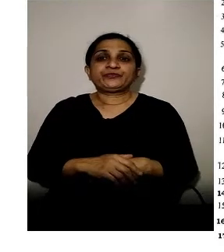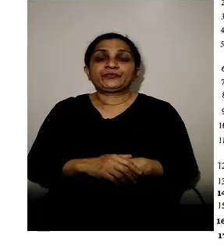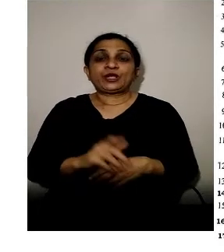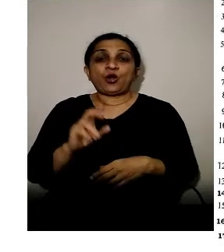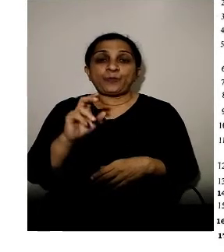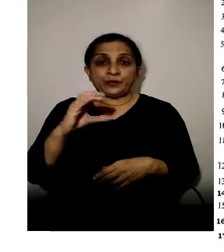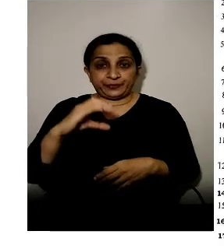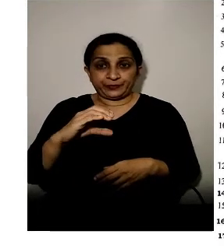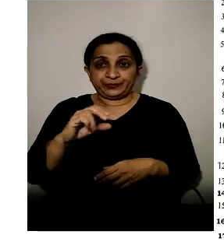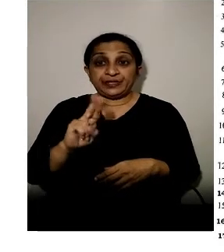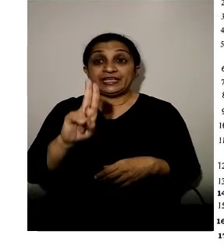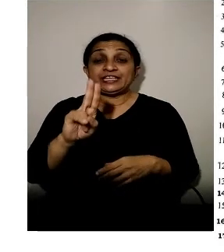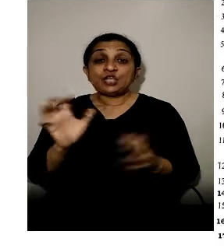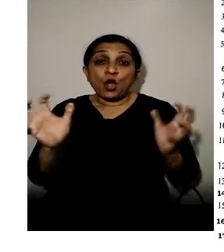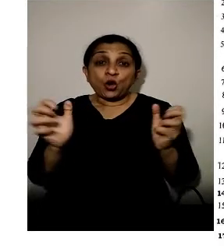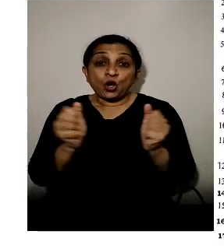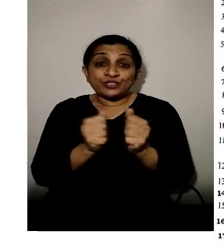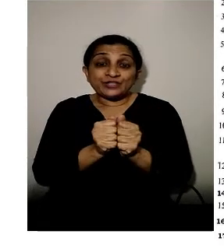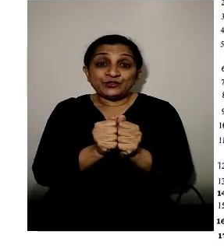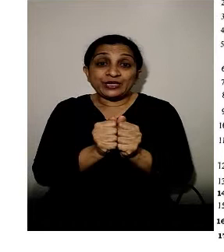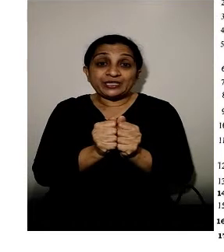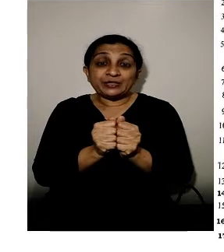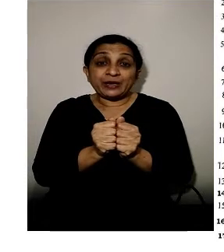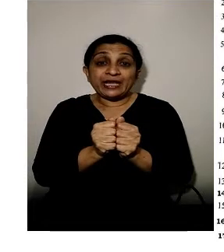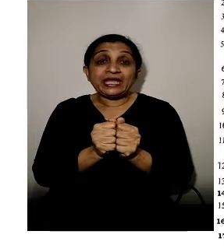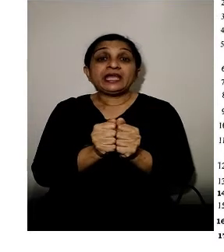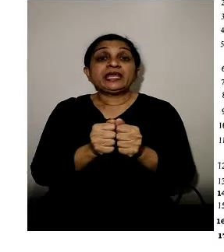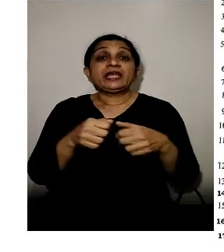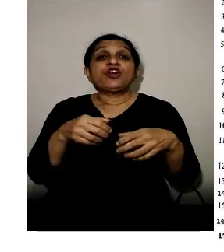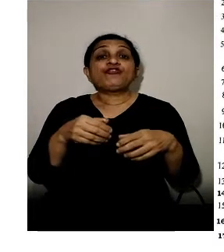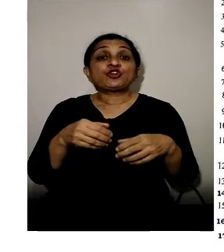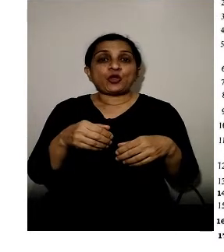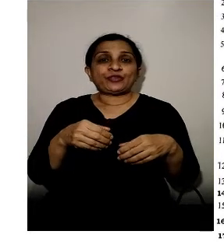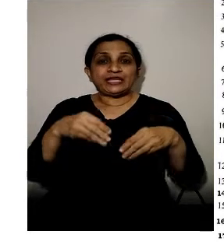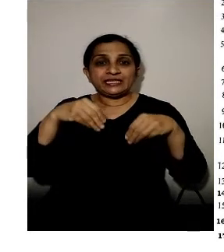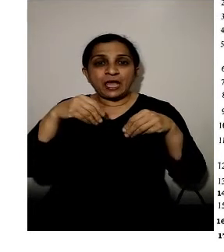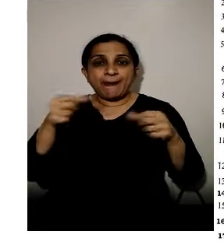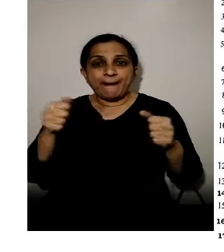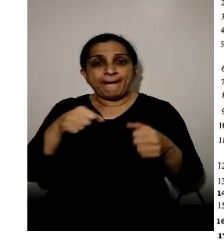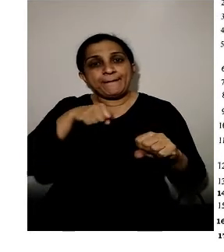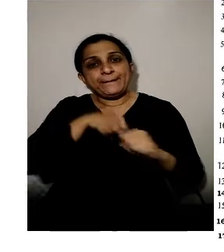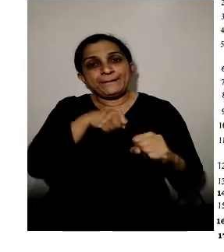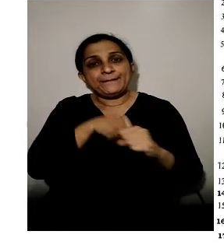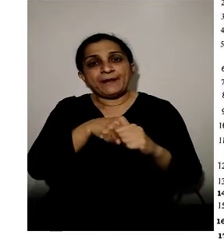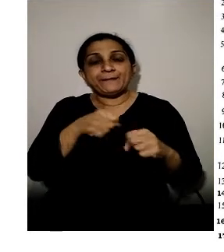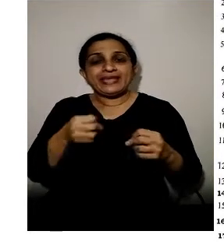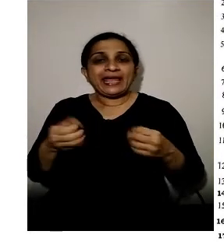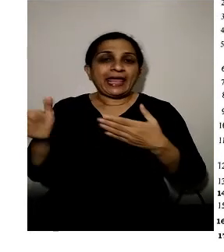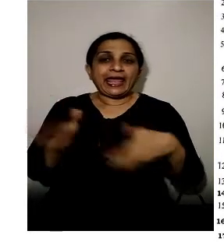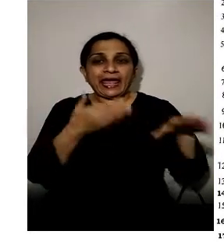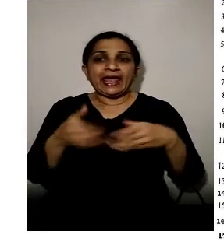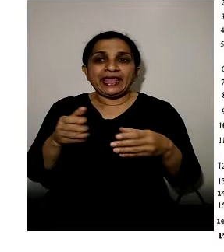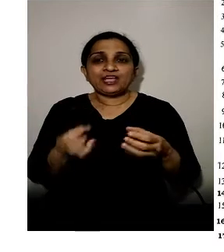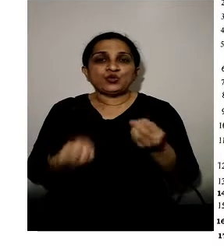copper is concentrated by froth that is pumping